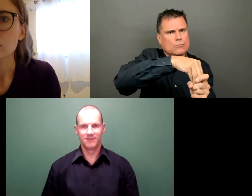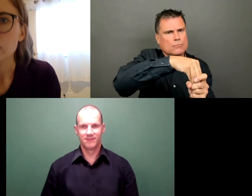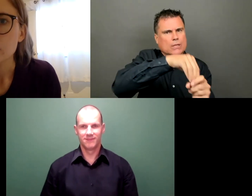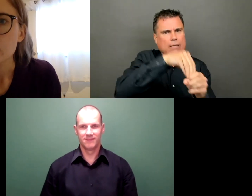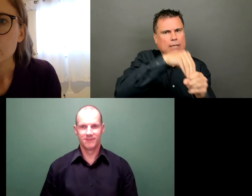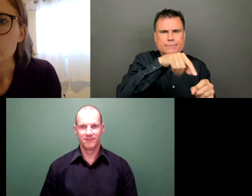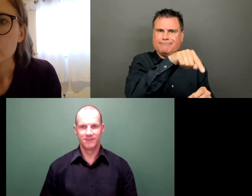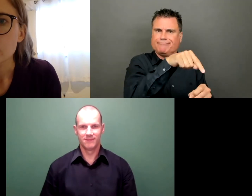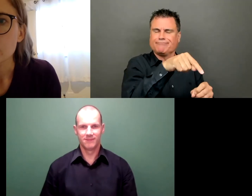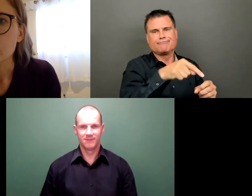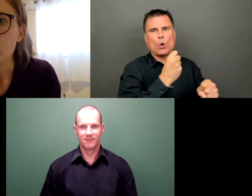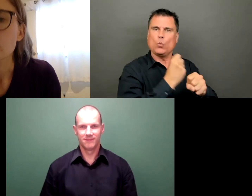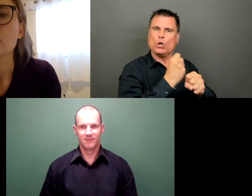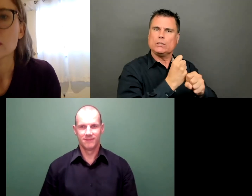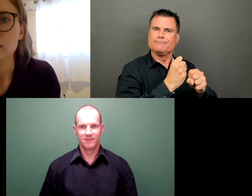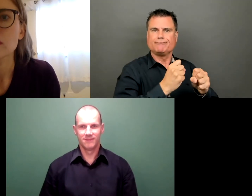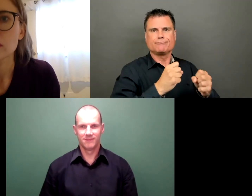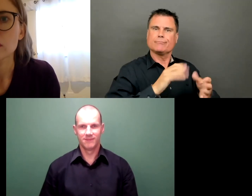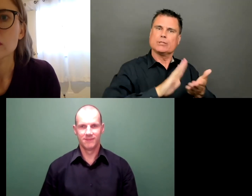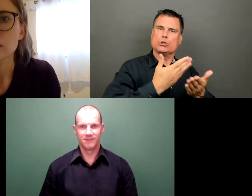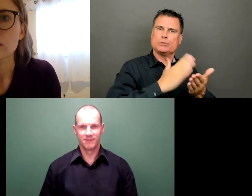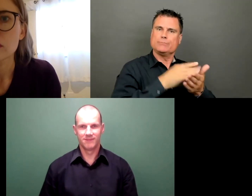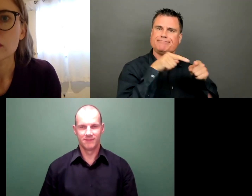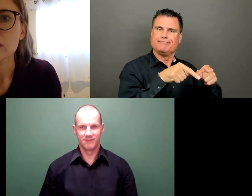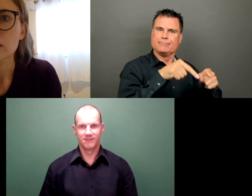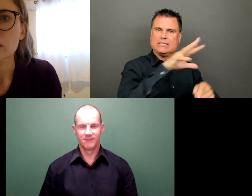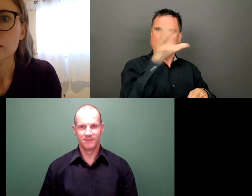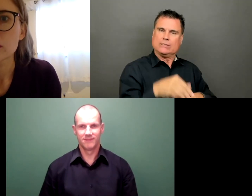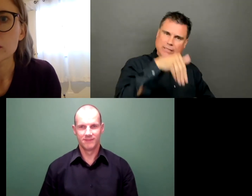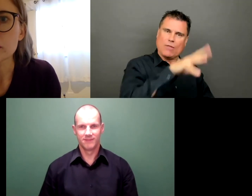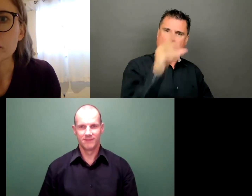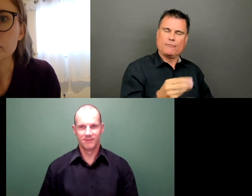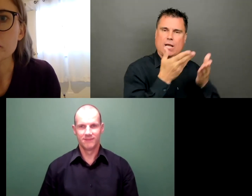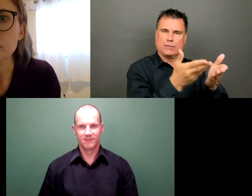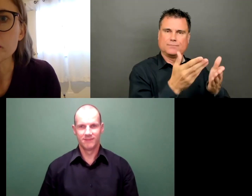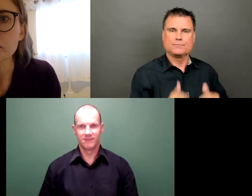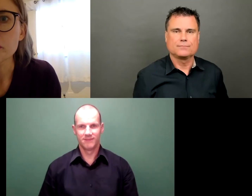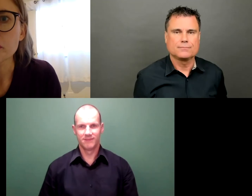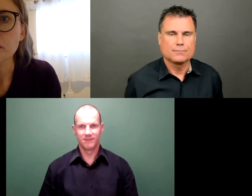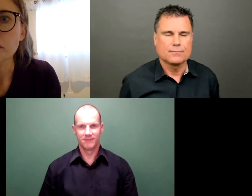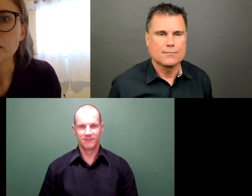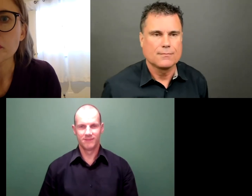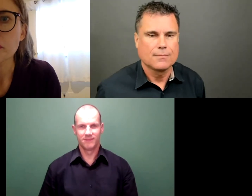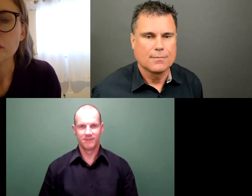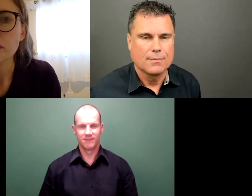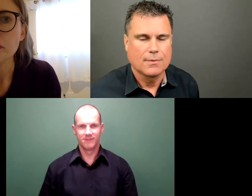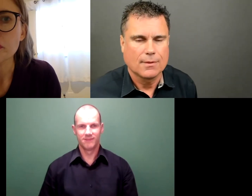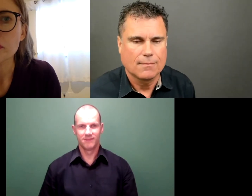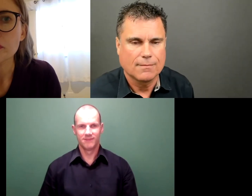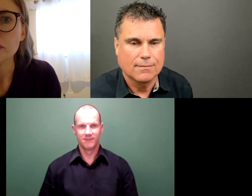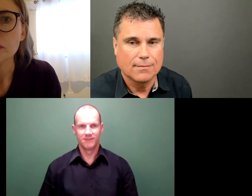how can we ensure that the deaf interpreters can be included in South